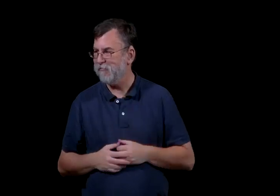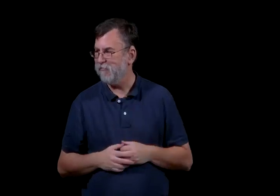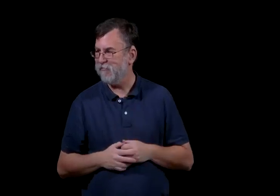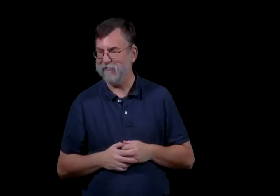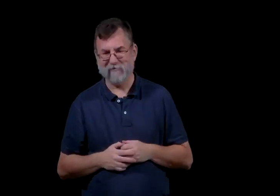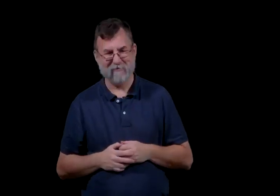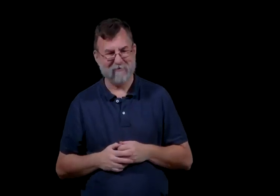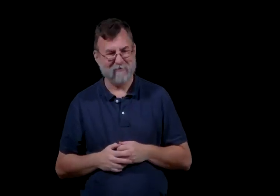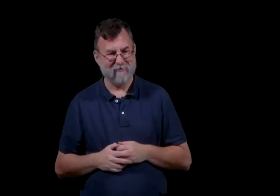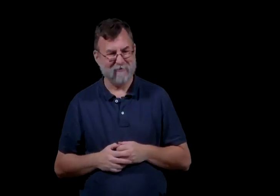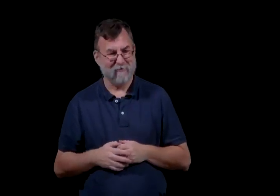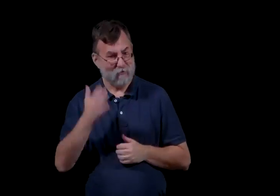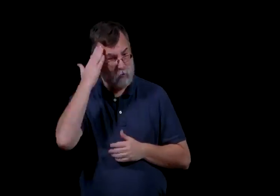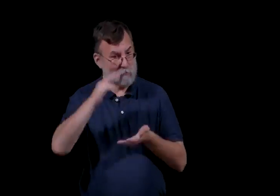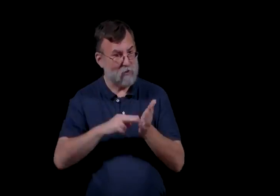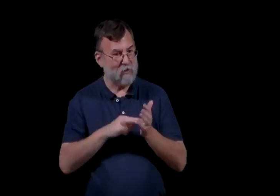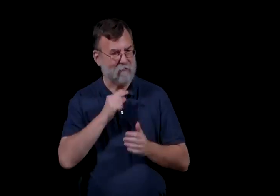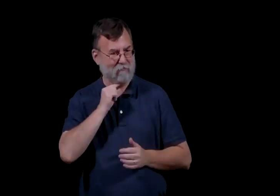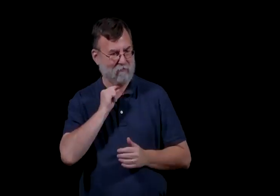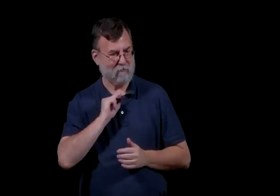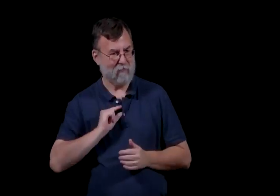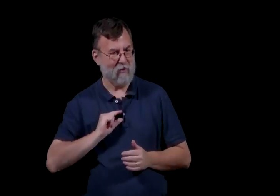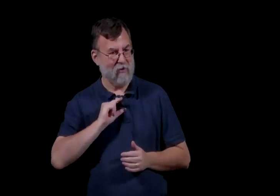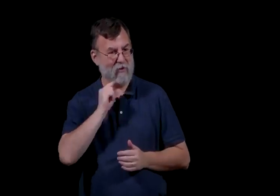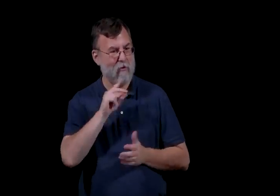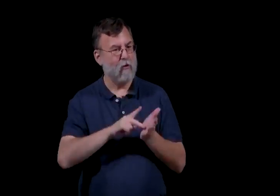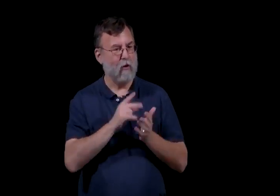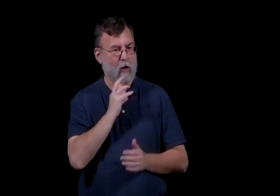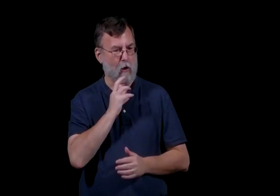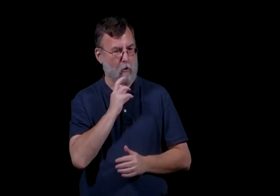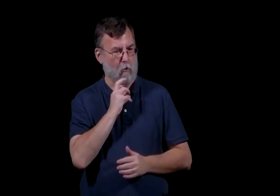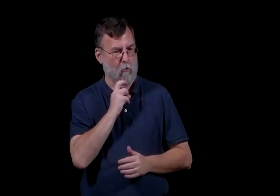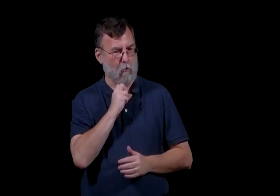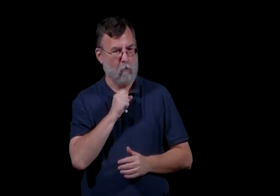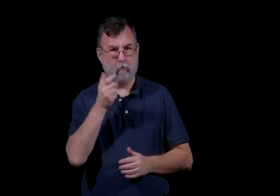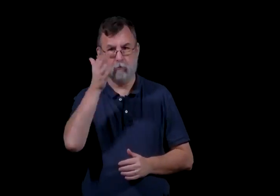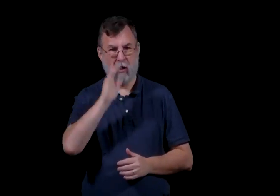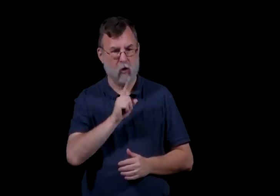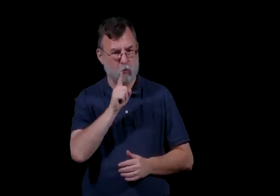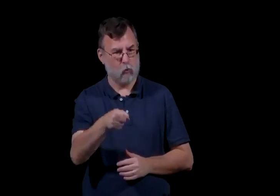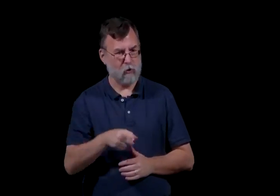Yeah, a shock. Do you know what that means when you do that?